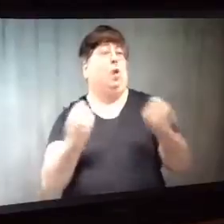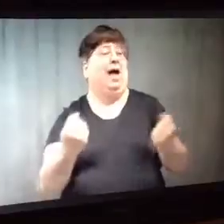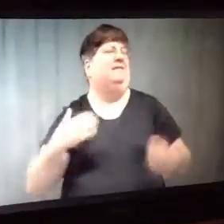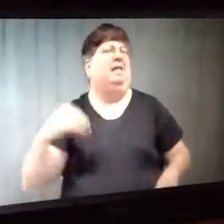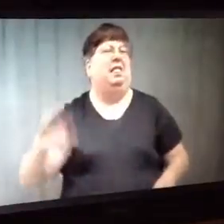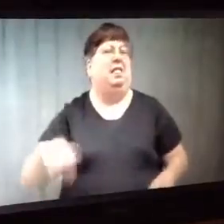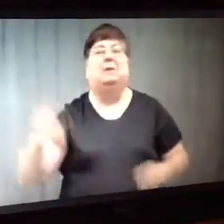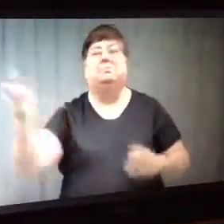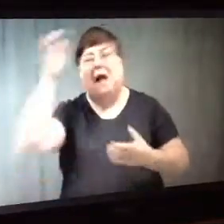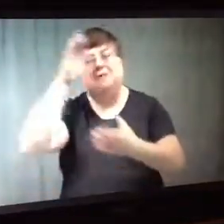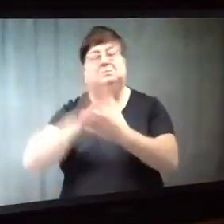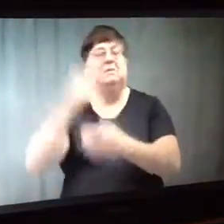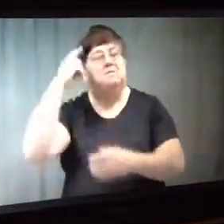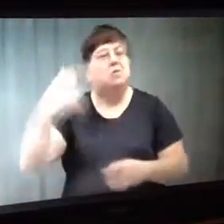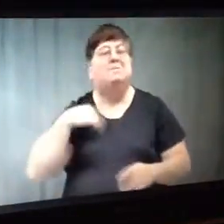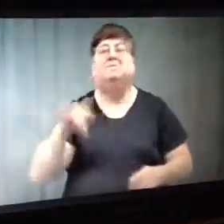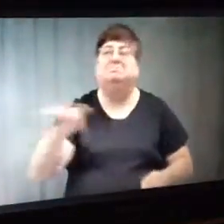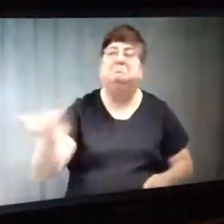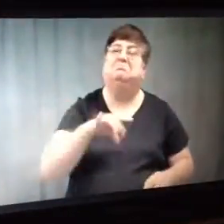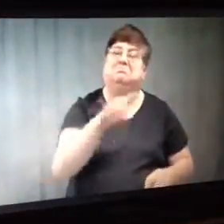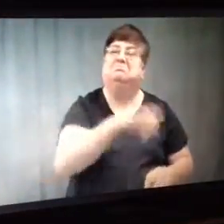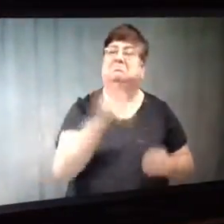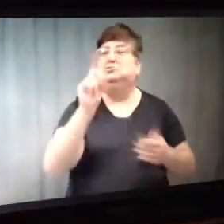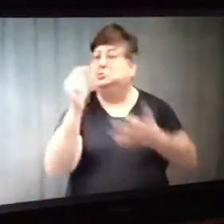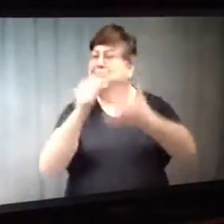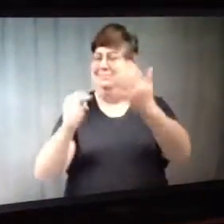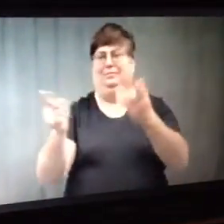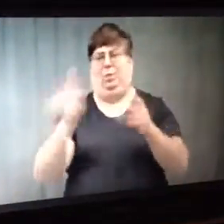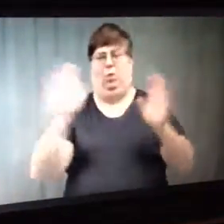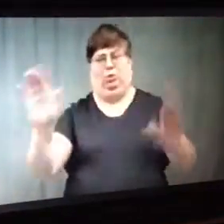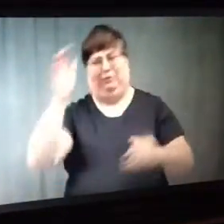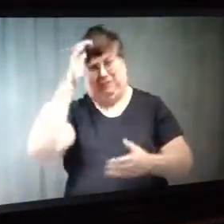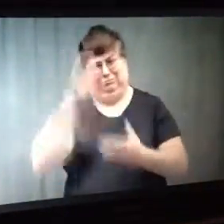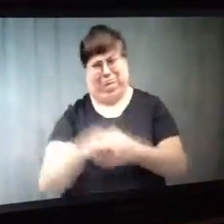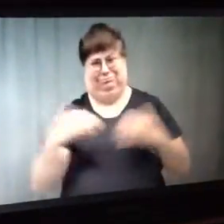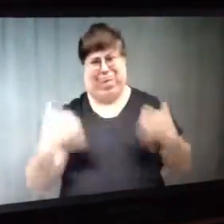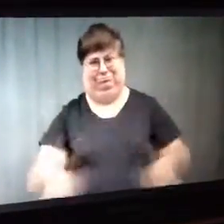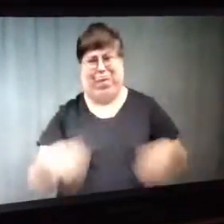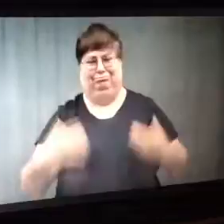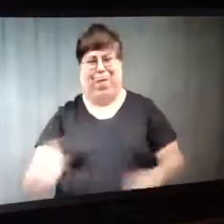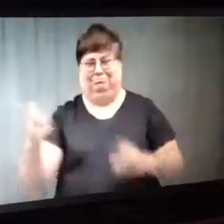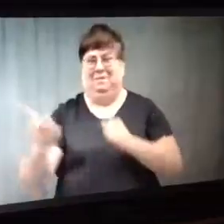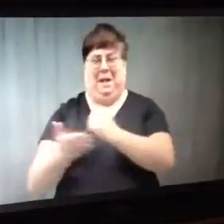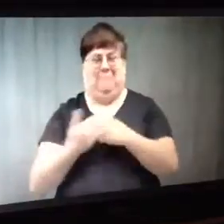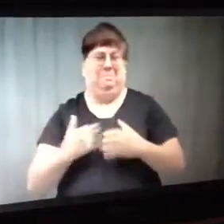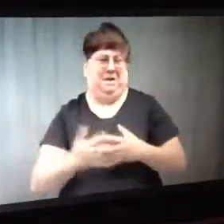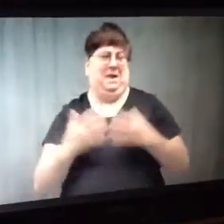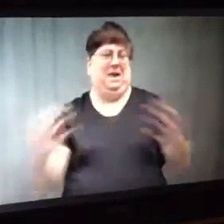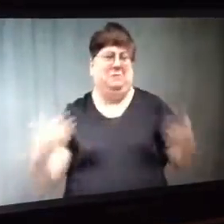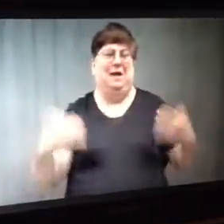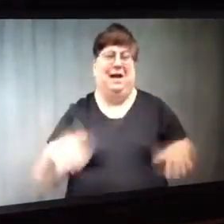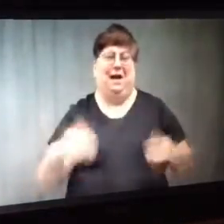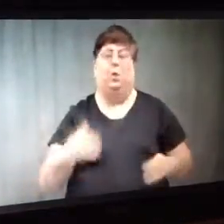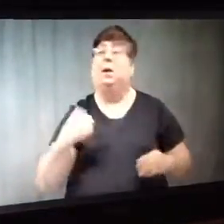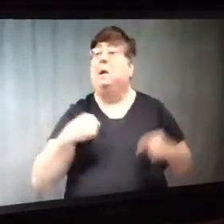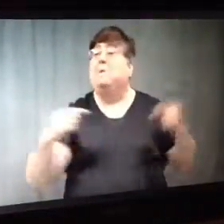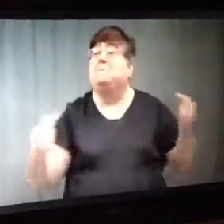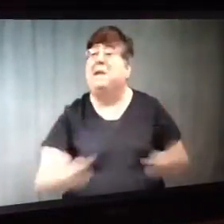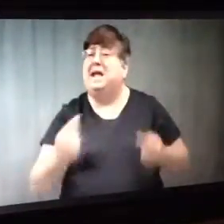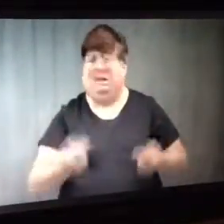really surprised at how fast I recovered. I could walk and everything. Now, driving, no. My husband, he did the driving. But he's an amazing husband.